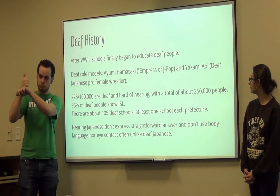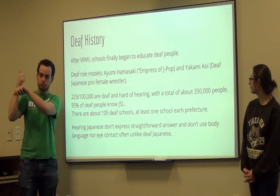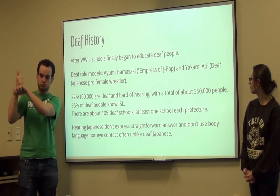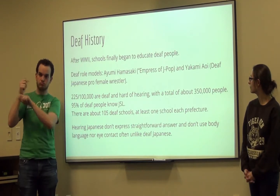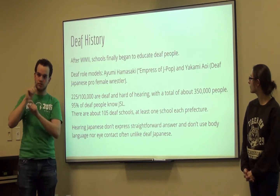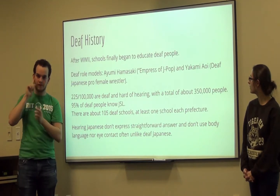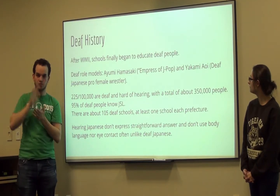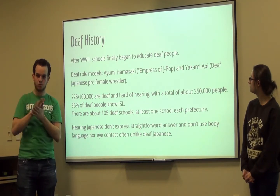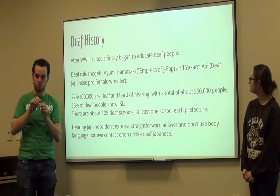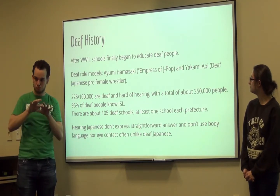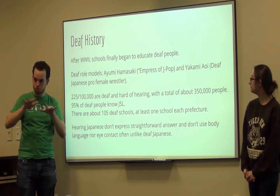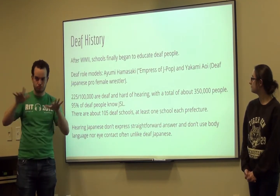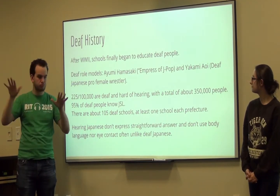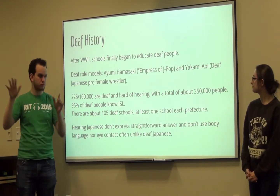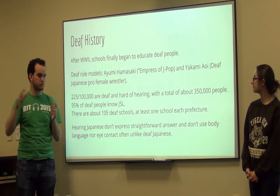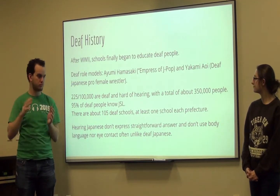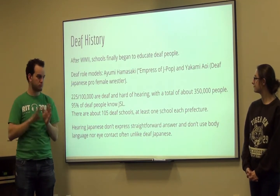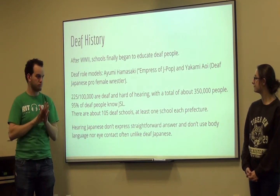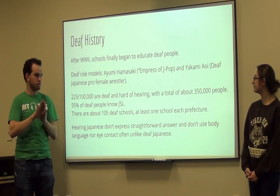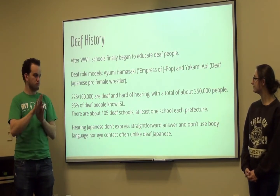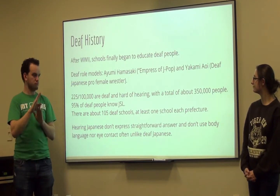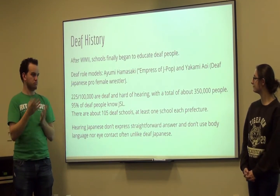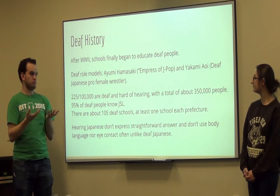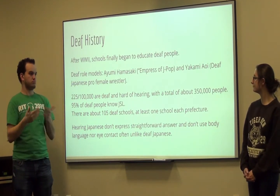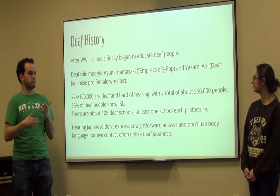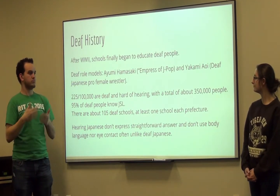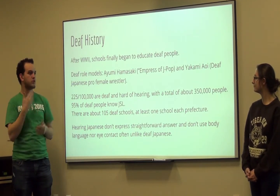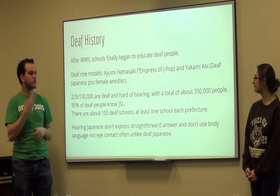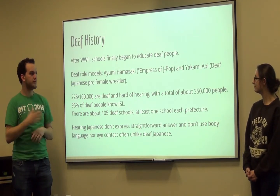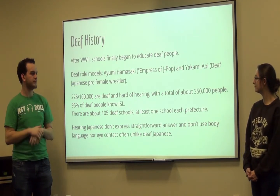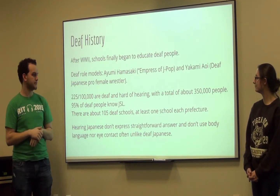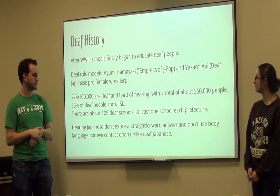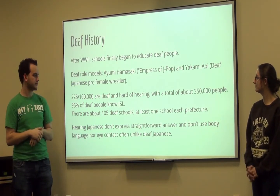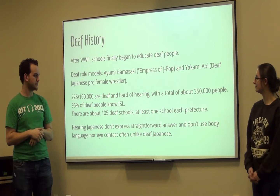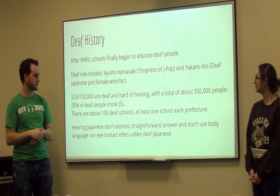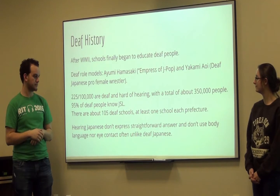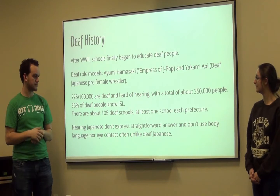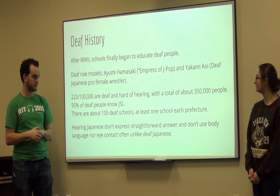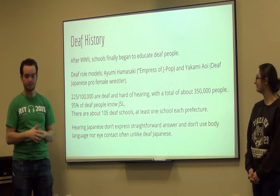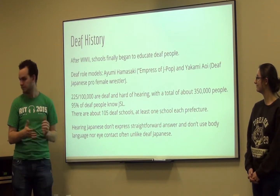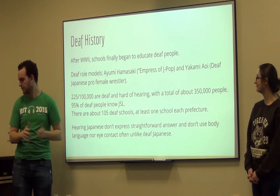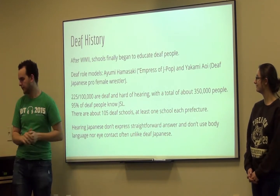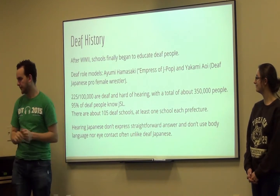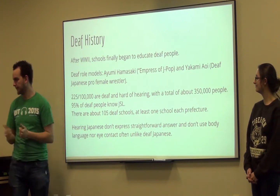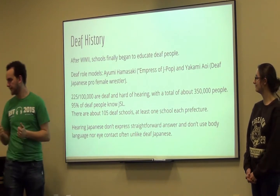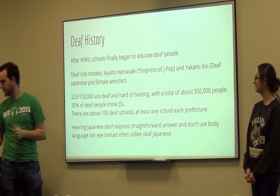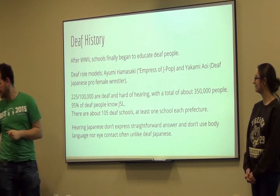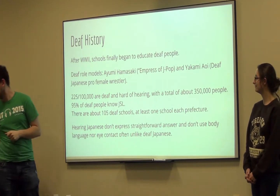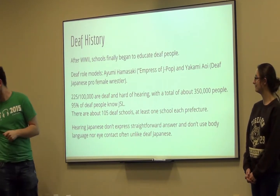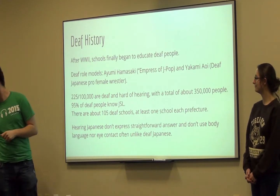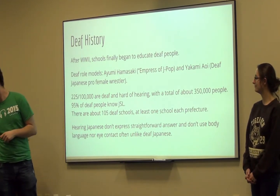Japan, they don't have to go travel so far to go to a deaf school. They have them all over the place, which is really great.